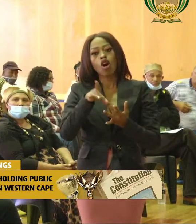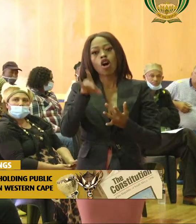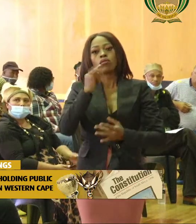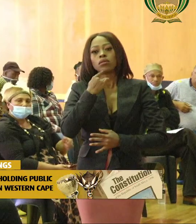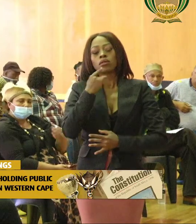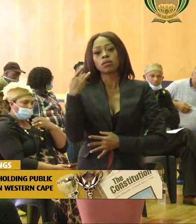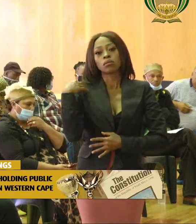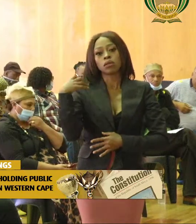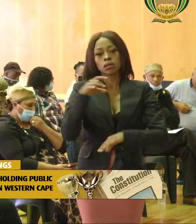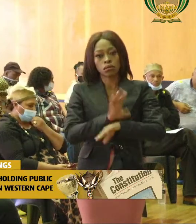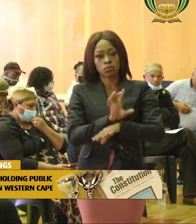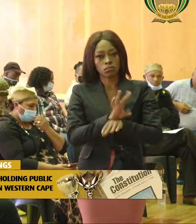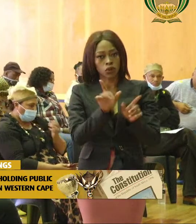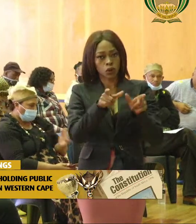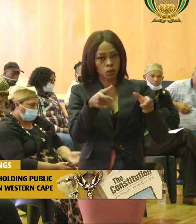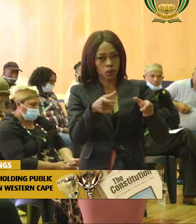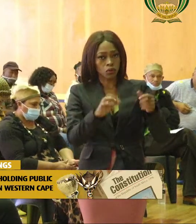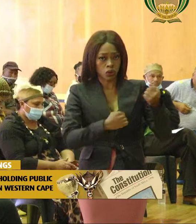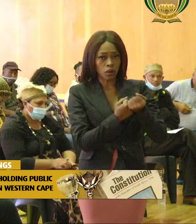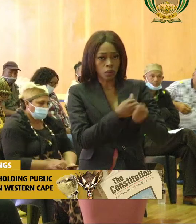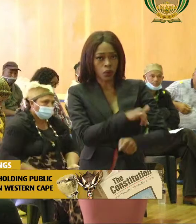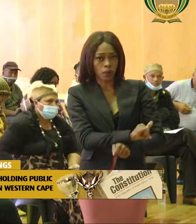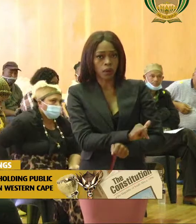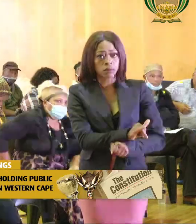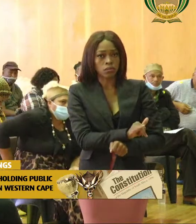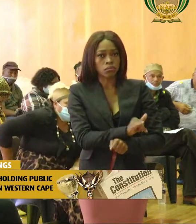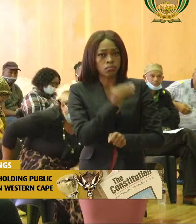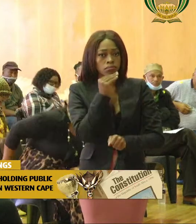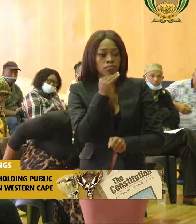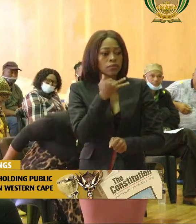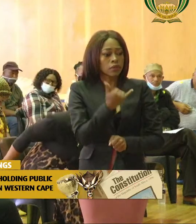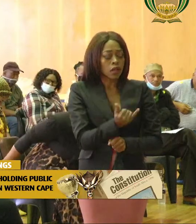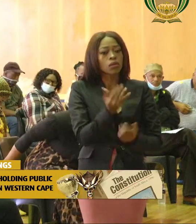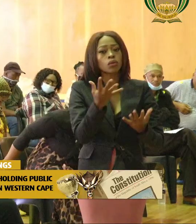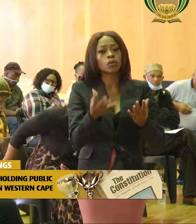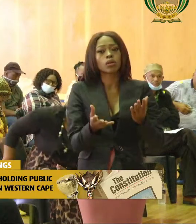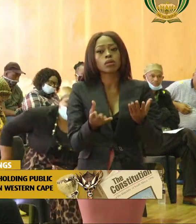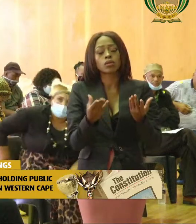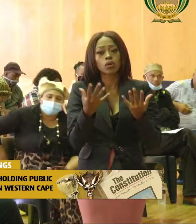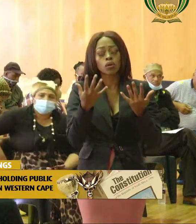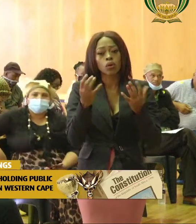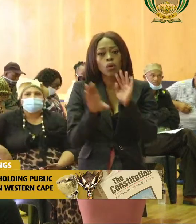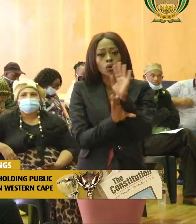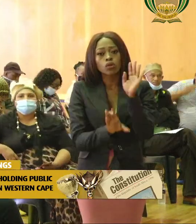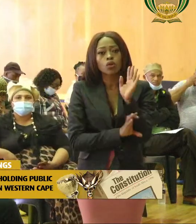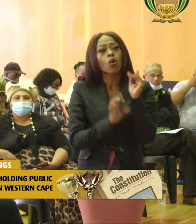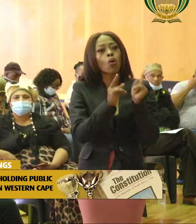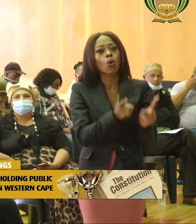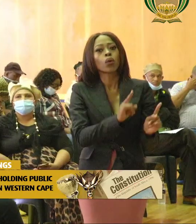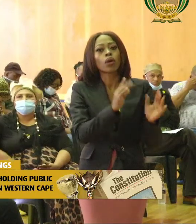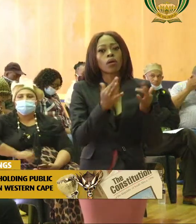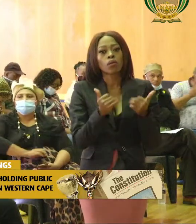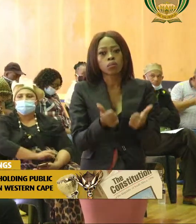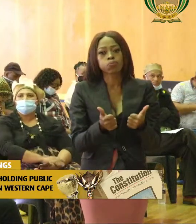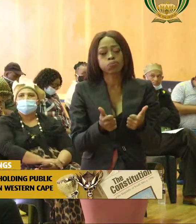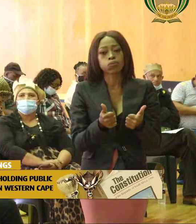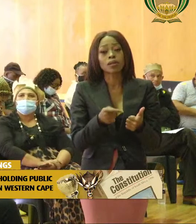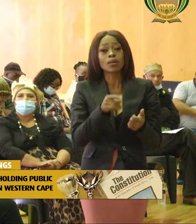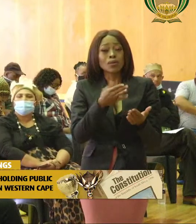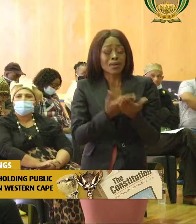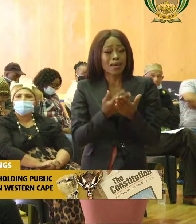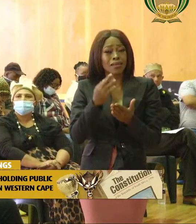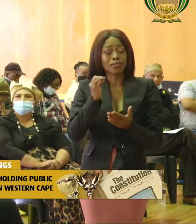Minister Advisory Committee that is going to go to constitutional order maqabane. Maqabane buya